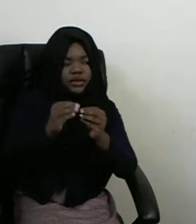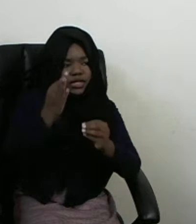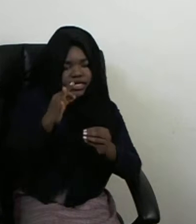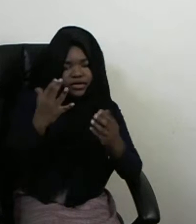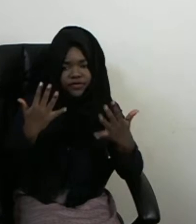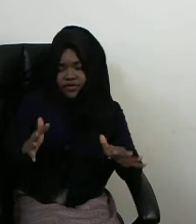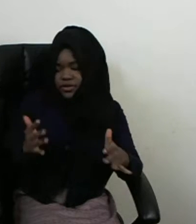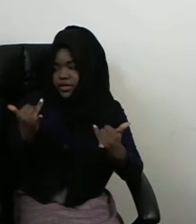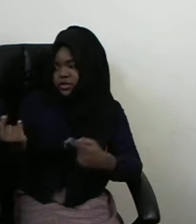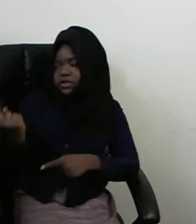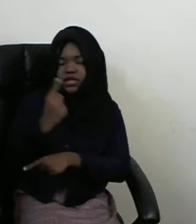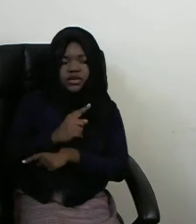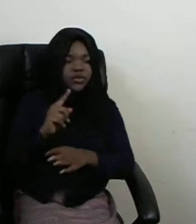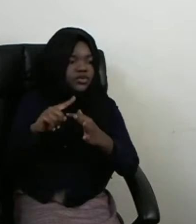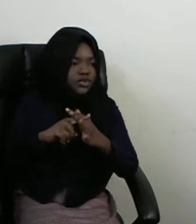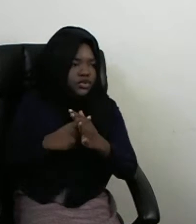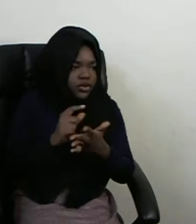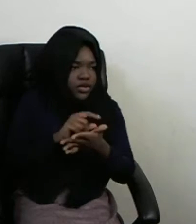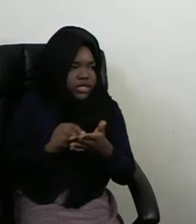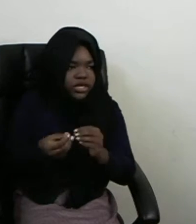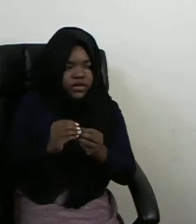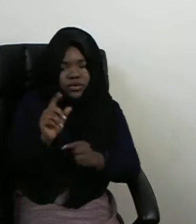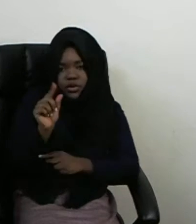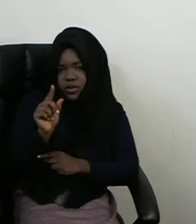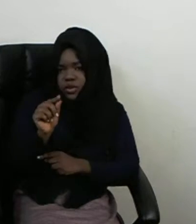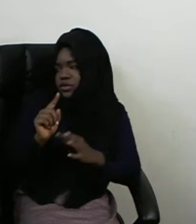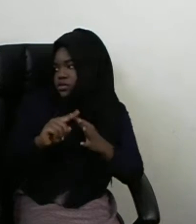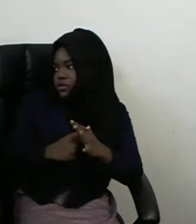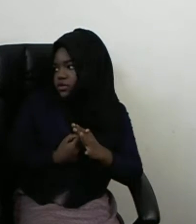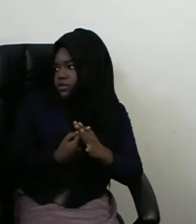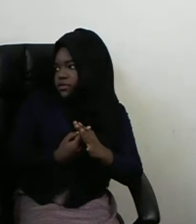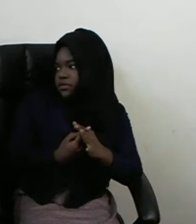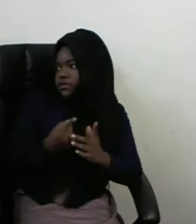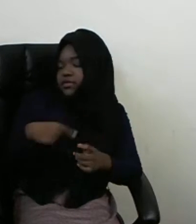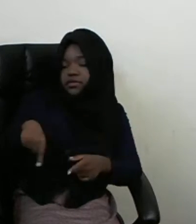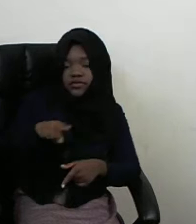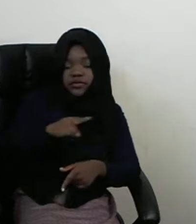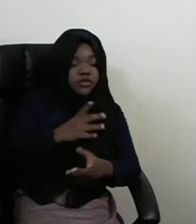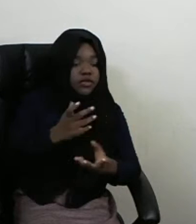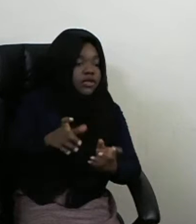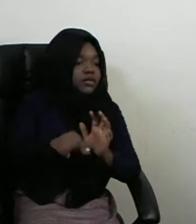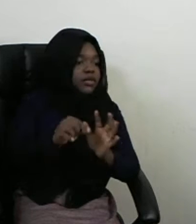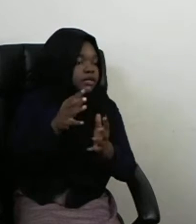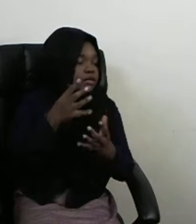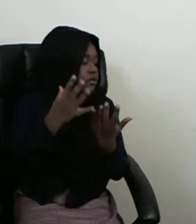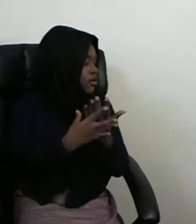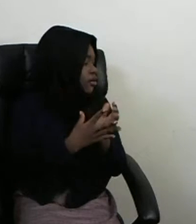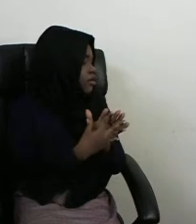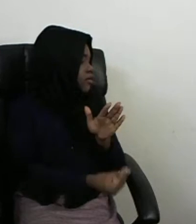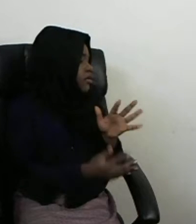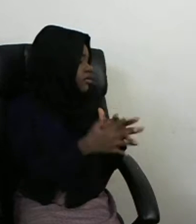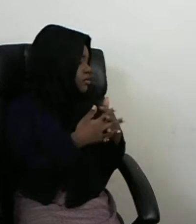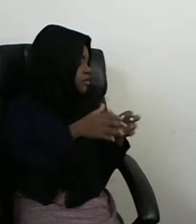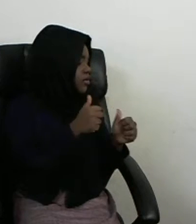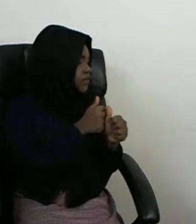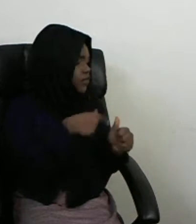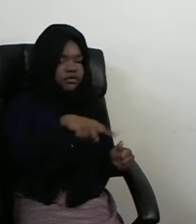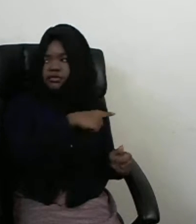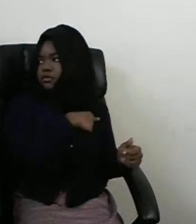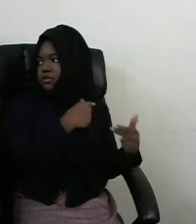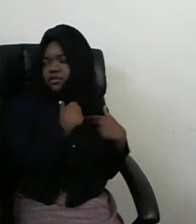and today we are resuming from ayah number 20. If you would like to pick a copy of the Quran to follow with